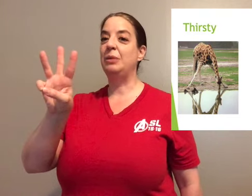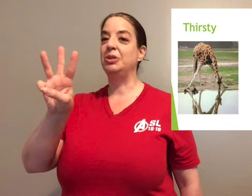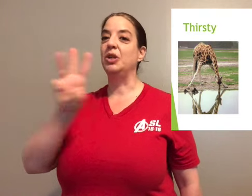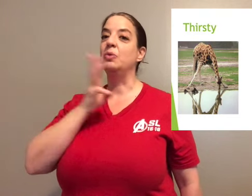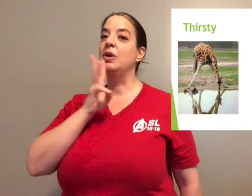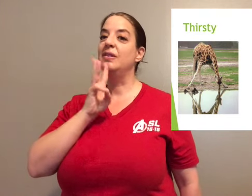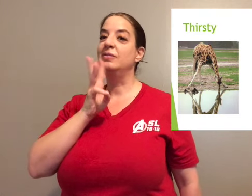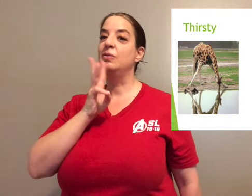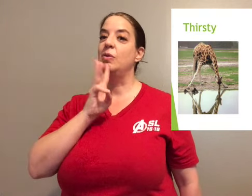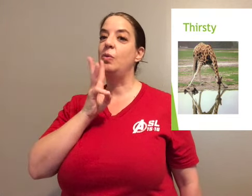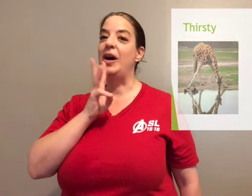W, water.